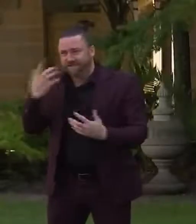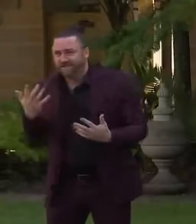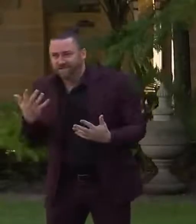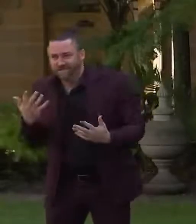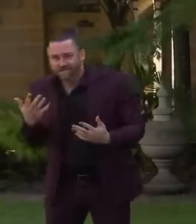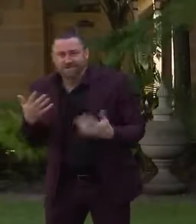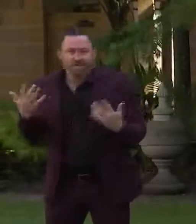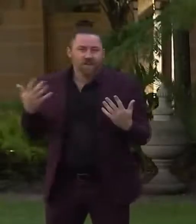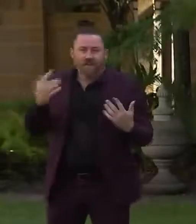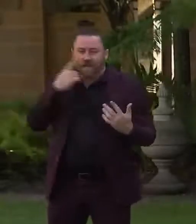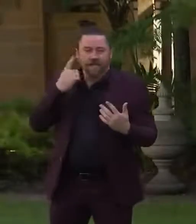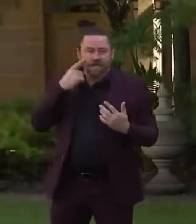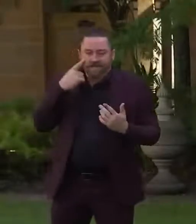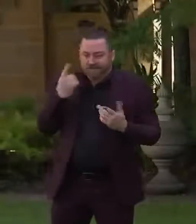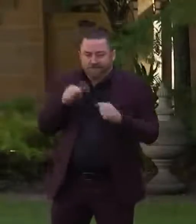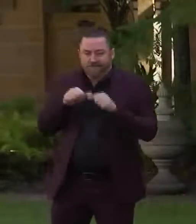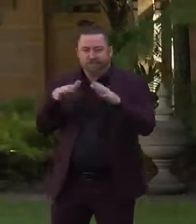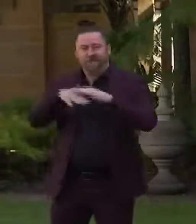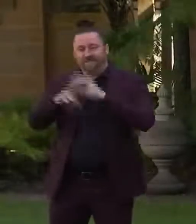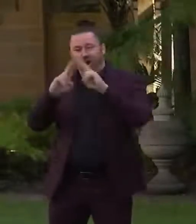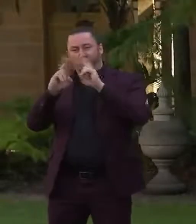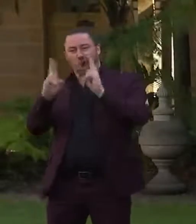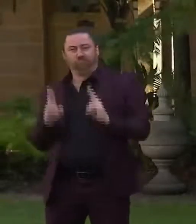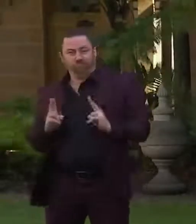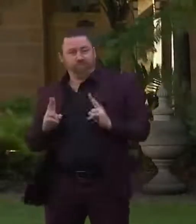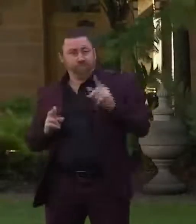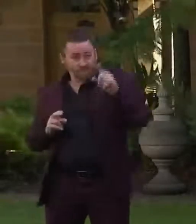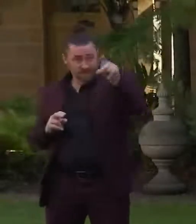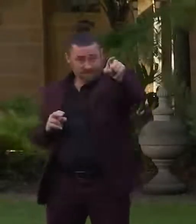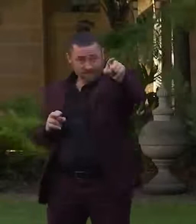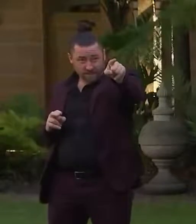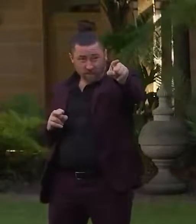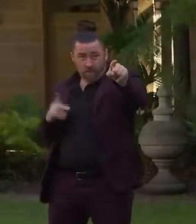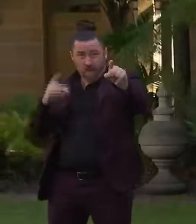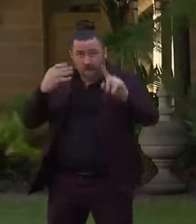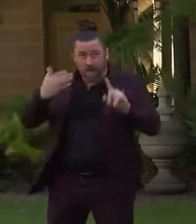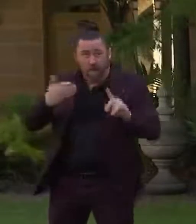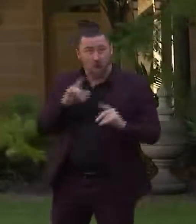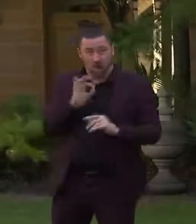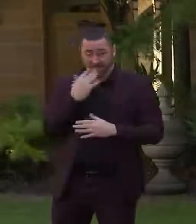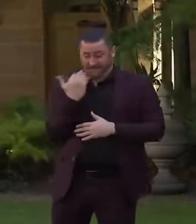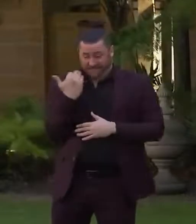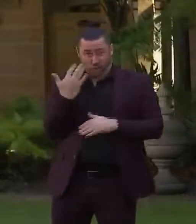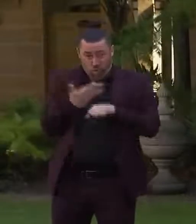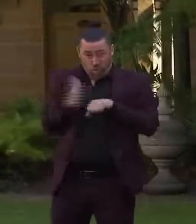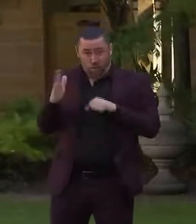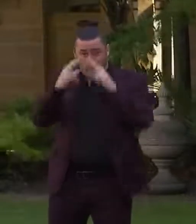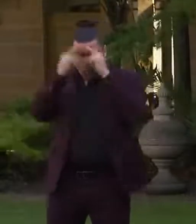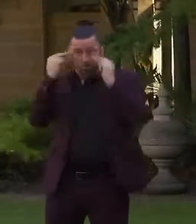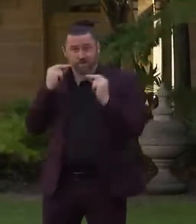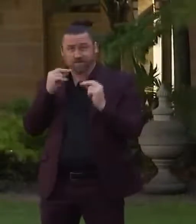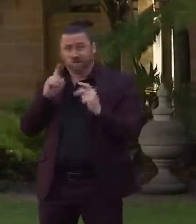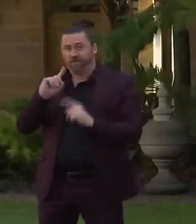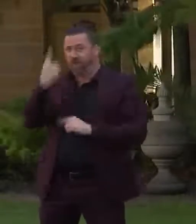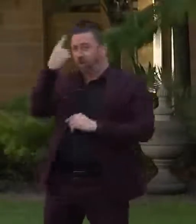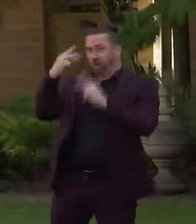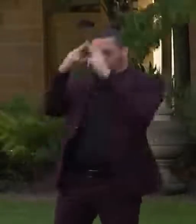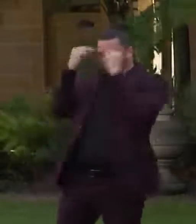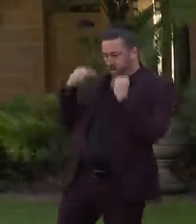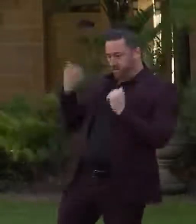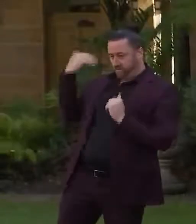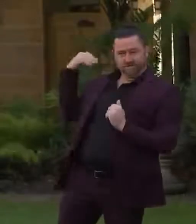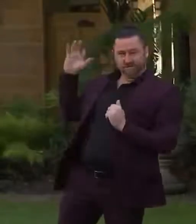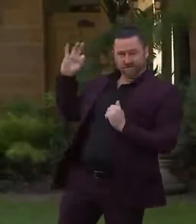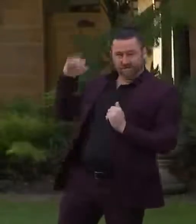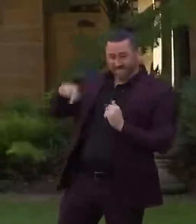household transmission is our highest risk at the start of any outbreak. No, it's this second nurse. I don't have